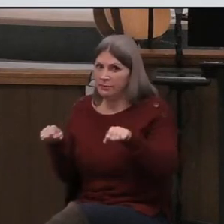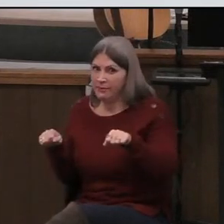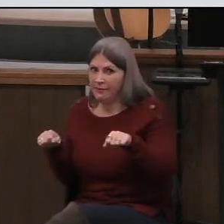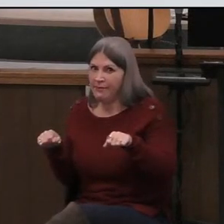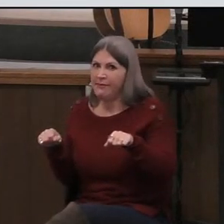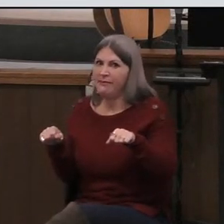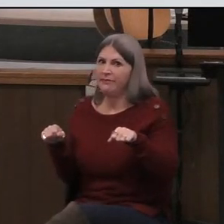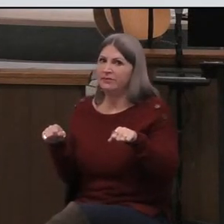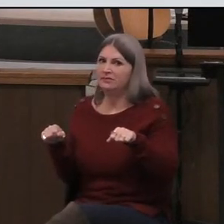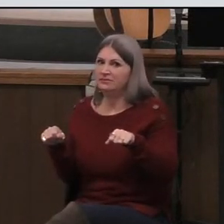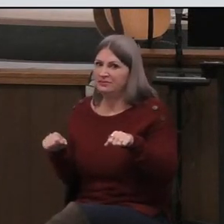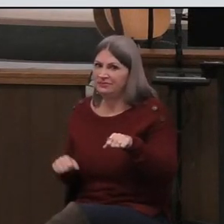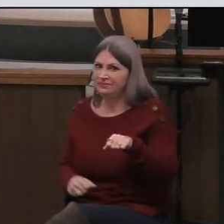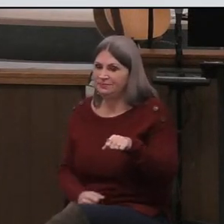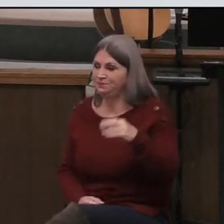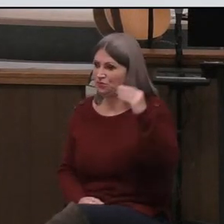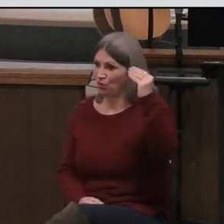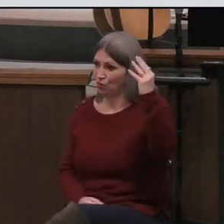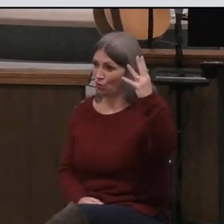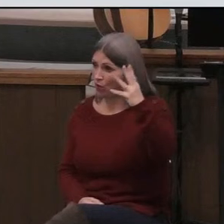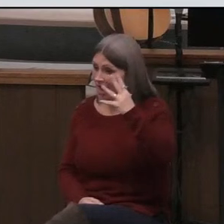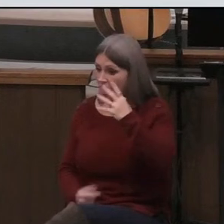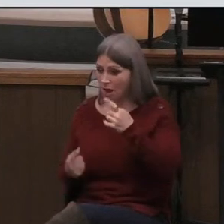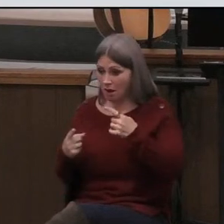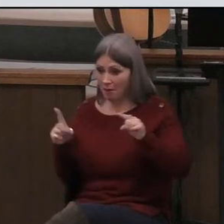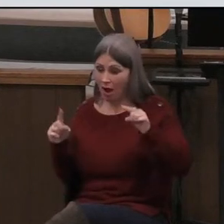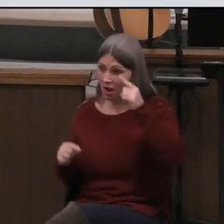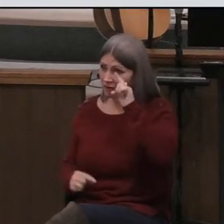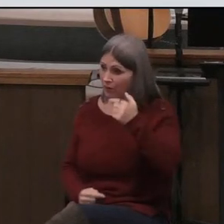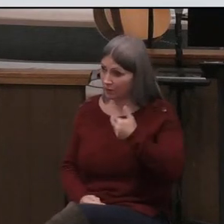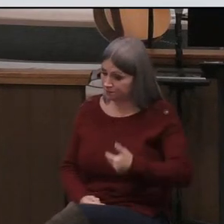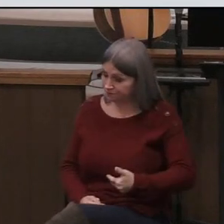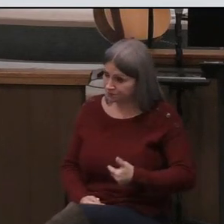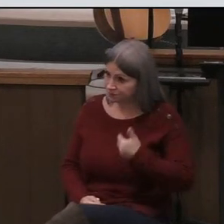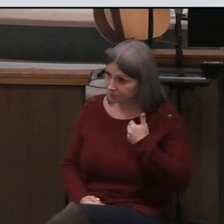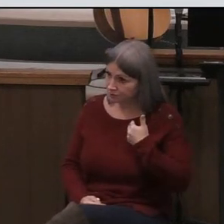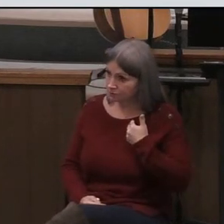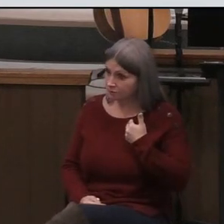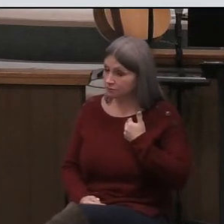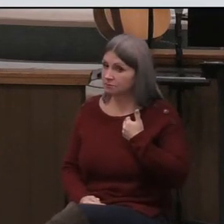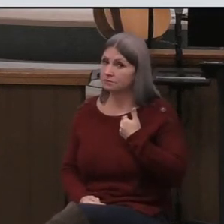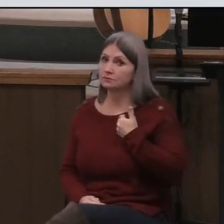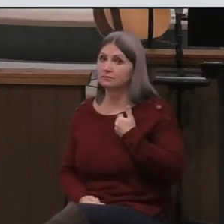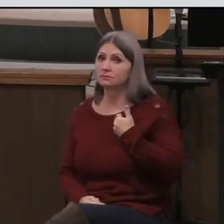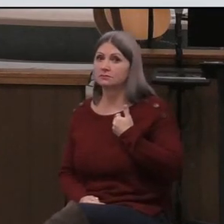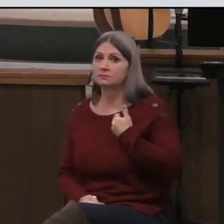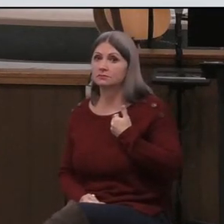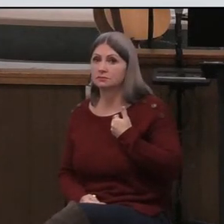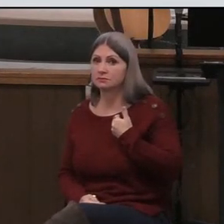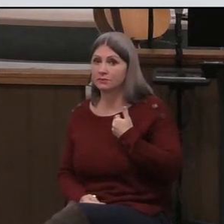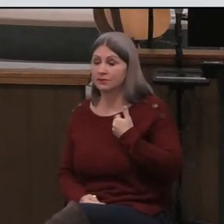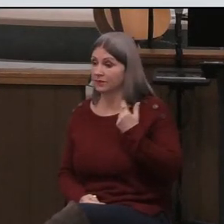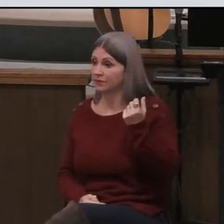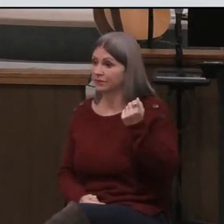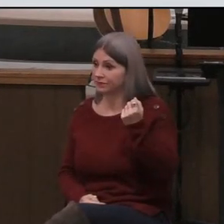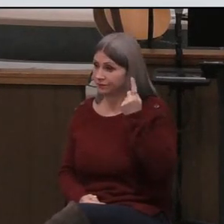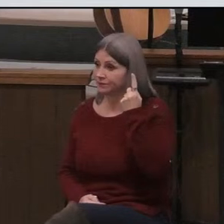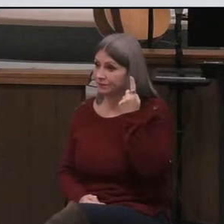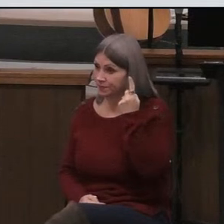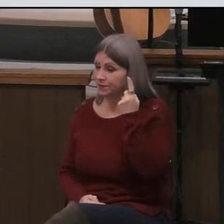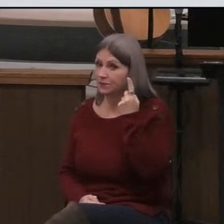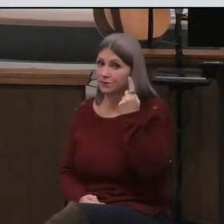am, and his grace toward me was not in vain. On the